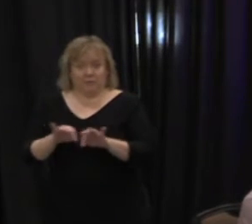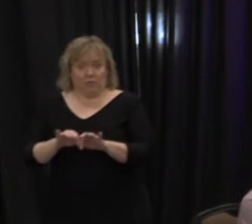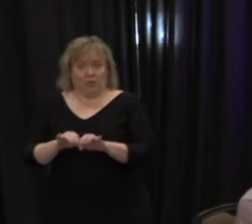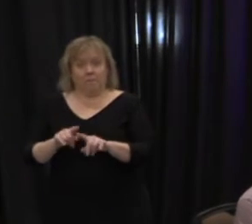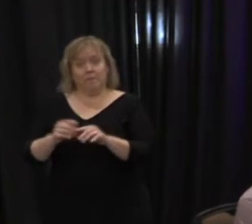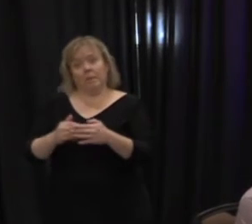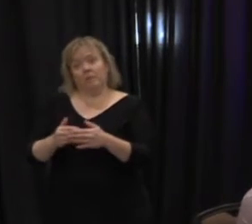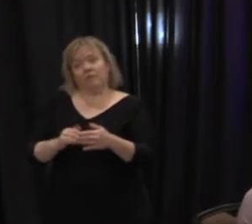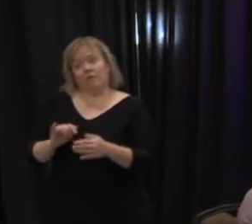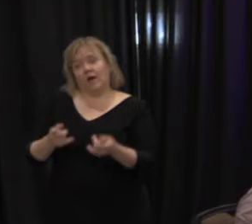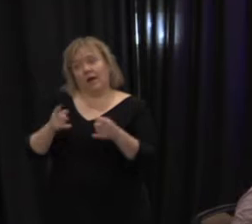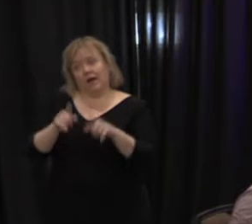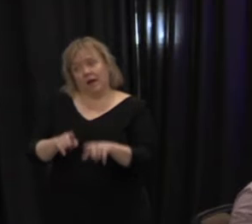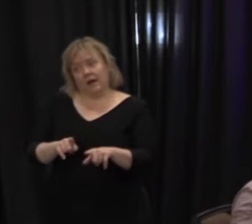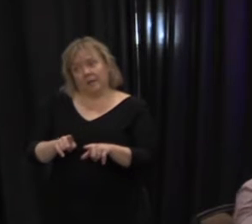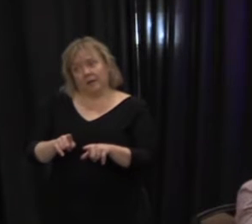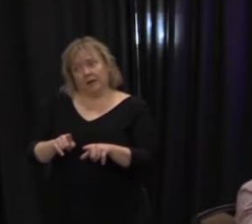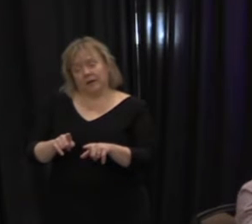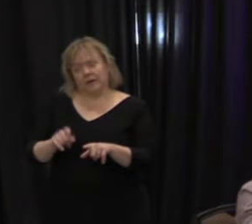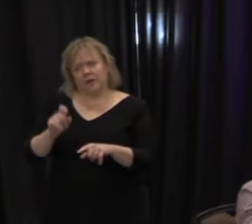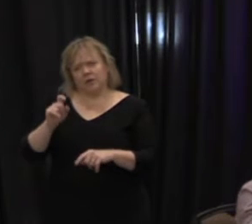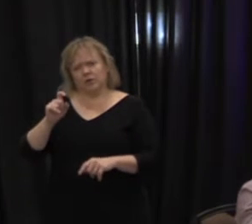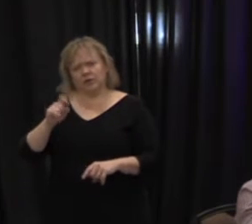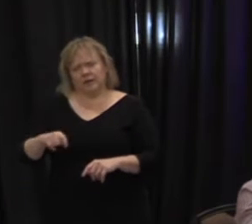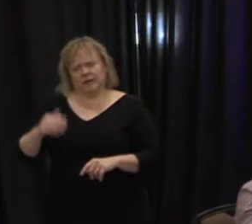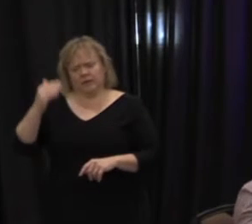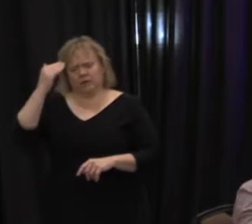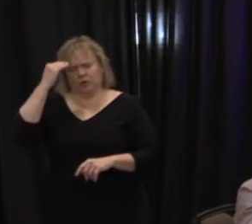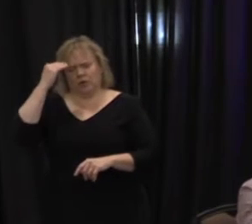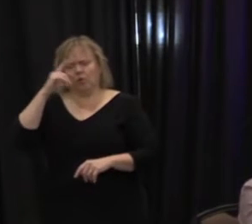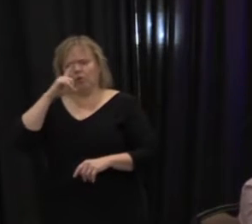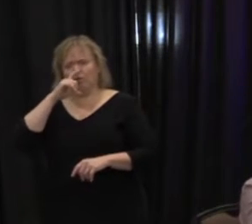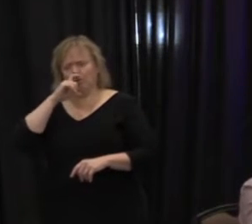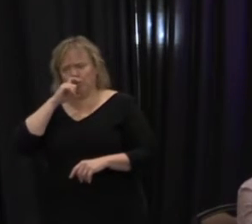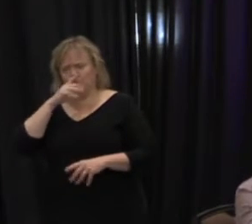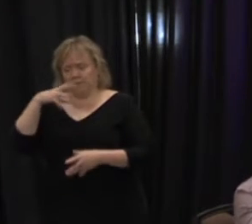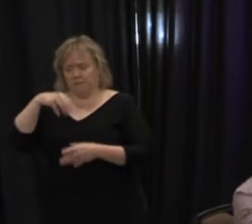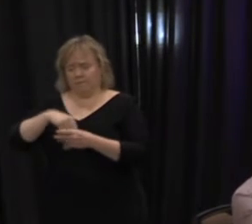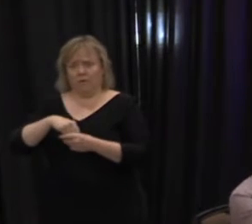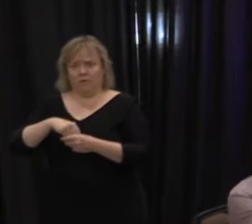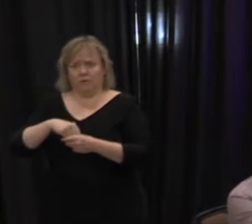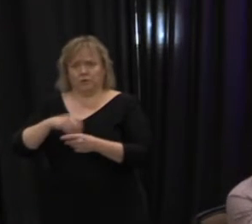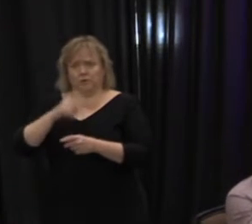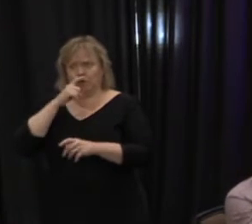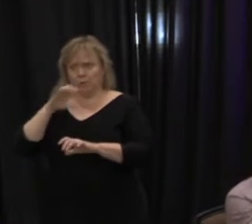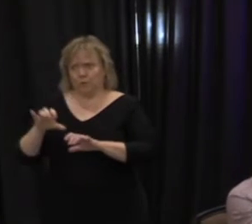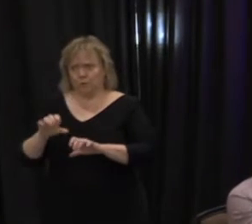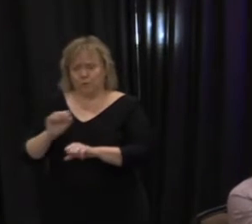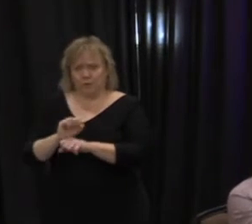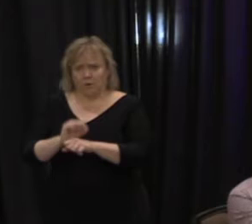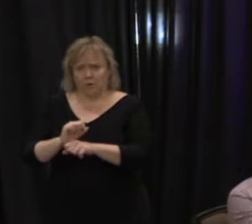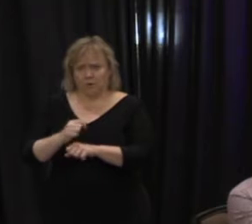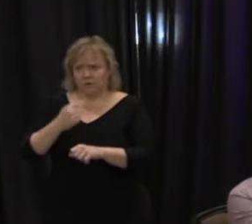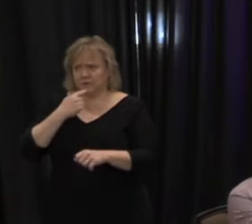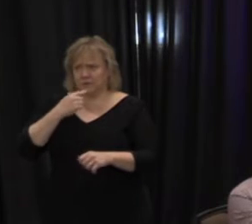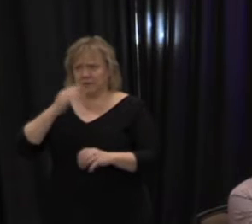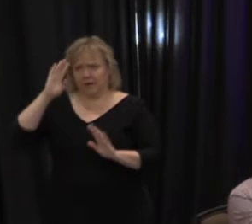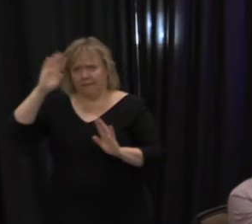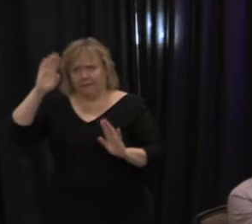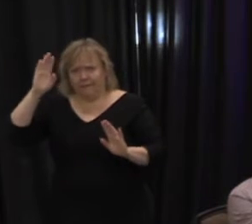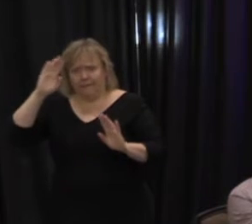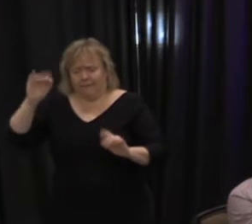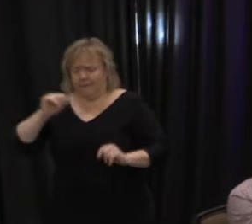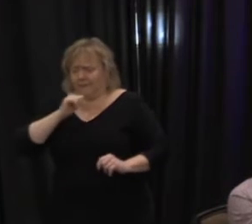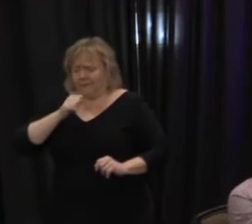point, having the voices of people who are doing this kind of work, being able to say, that's not